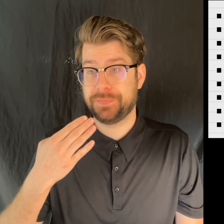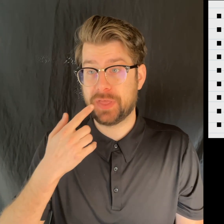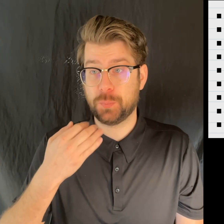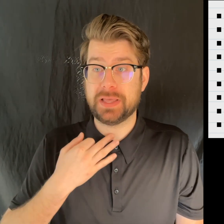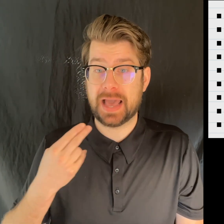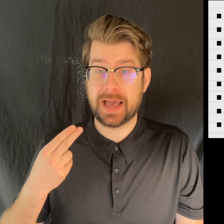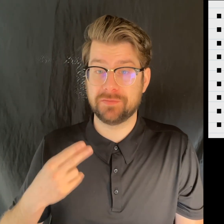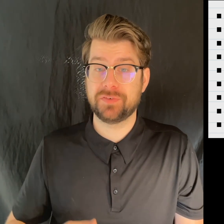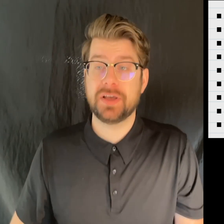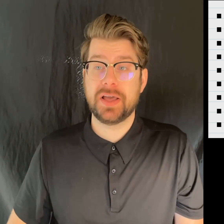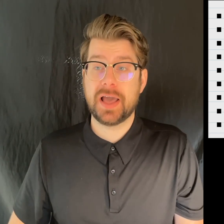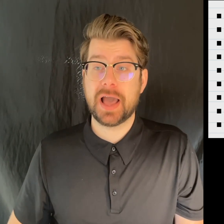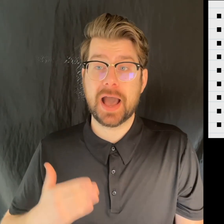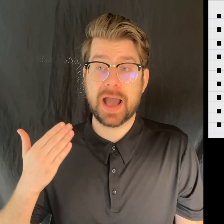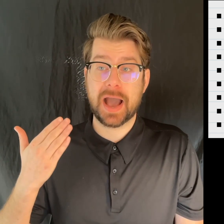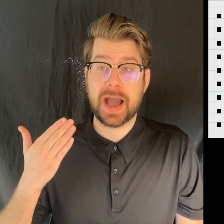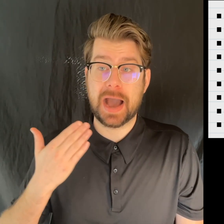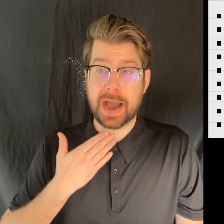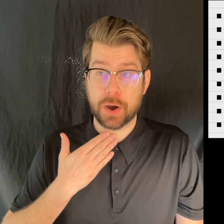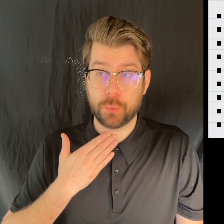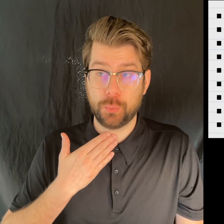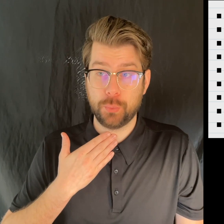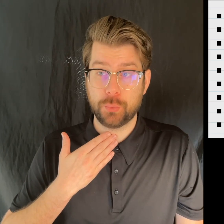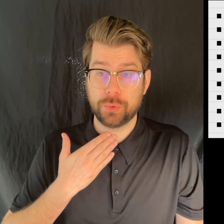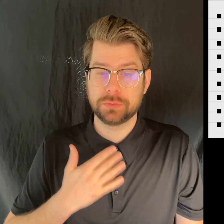Then we have ow,